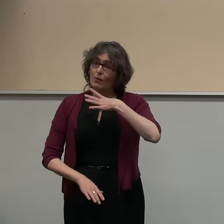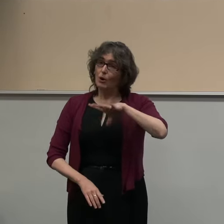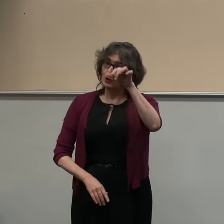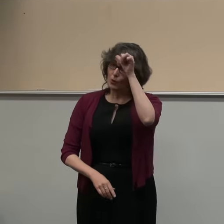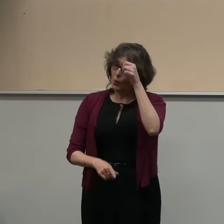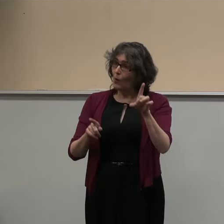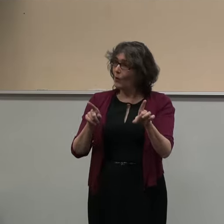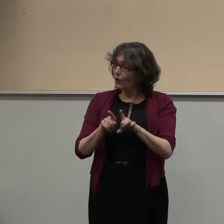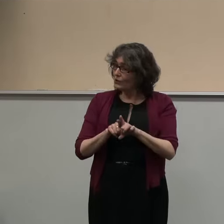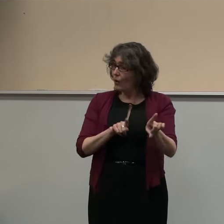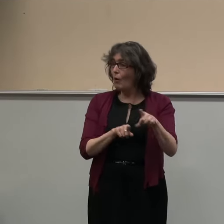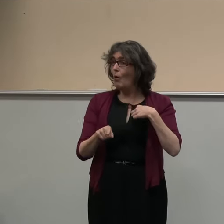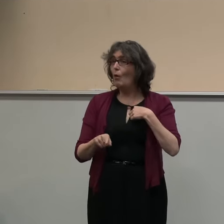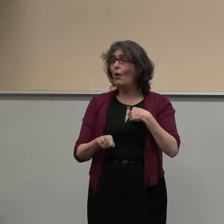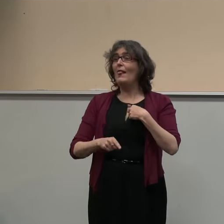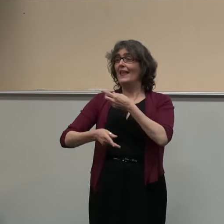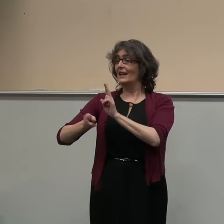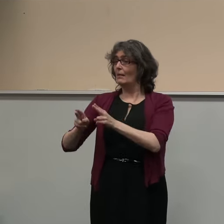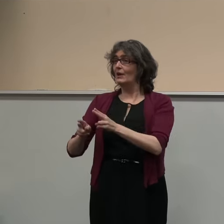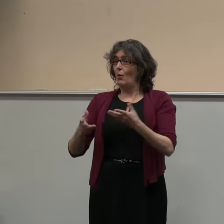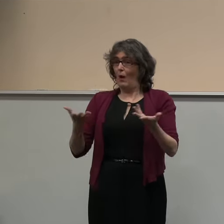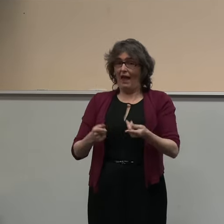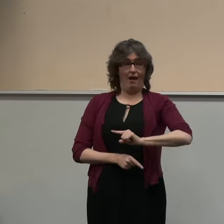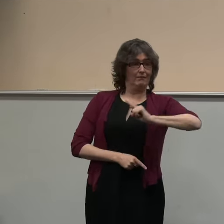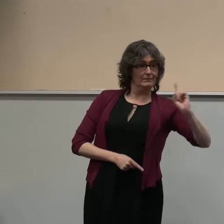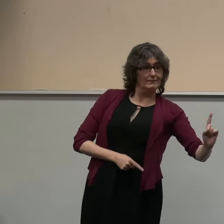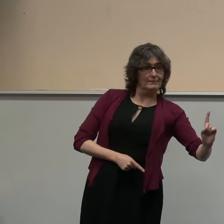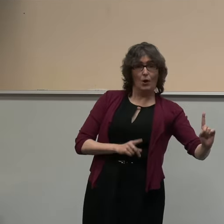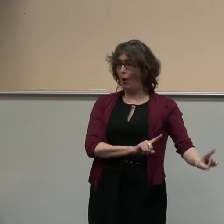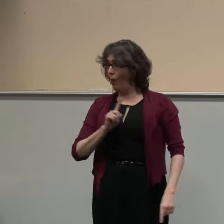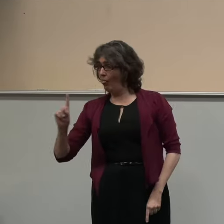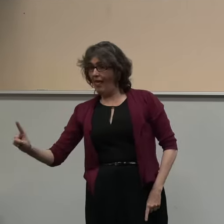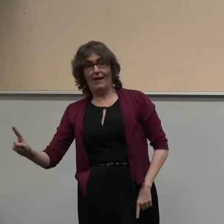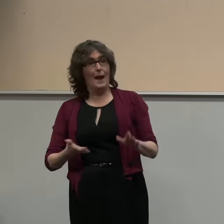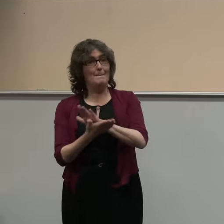the interpreter is going to be standing in. Are they going to be on the right or the left, so they can book the right seats?